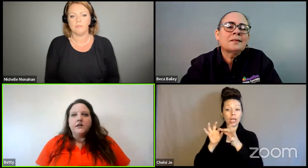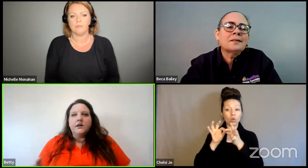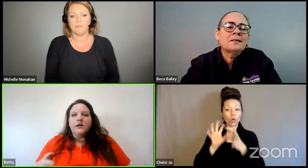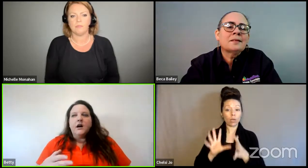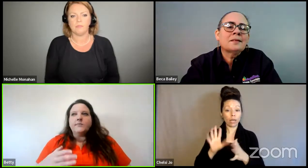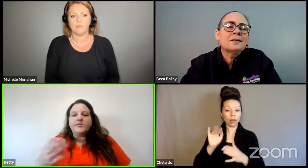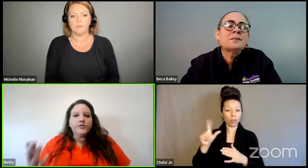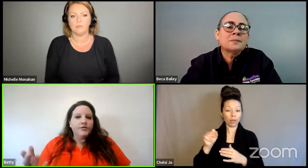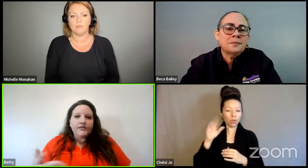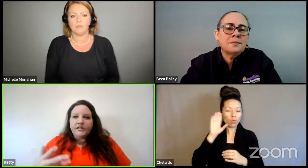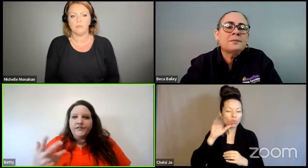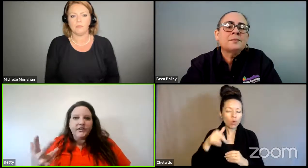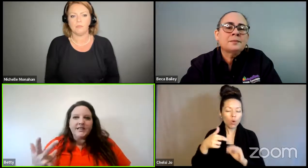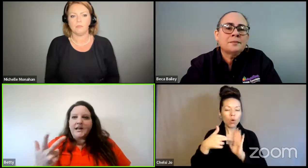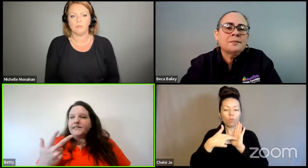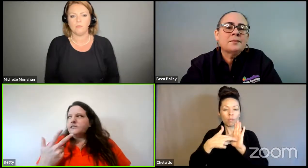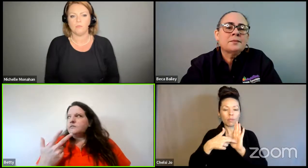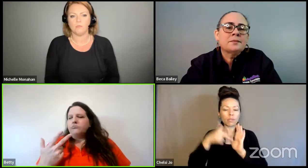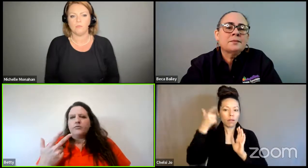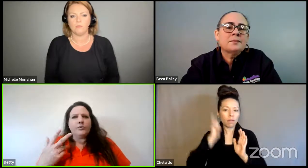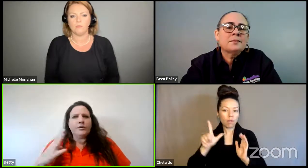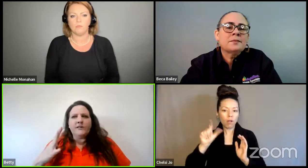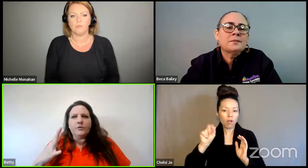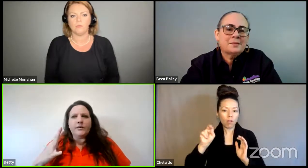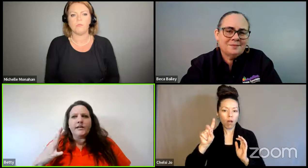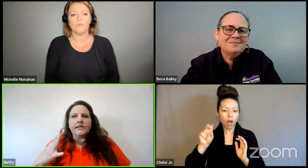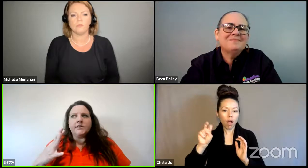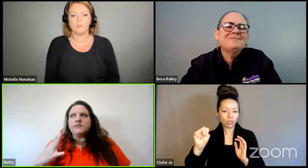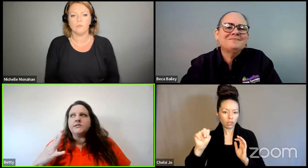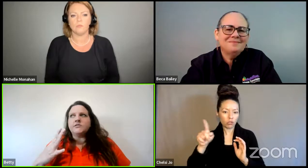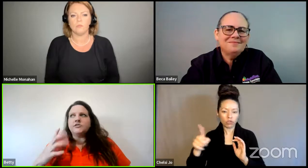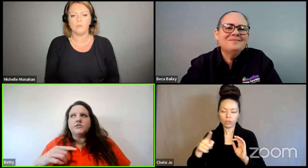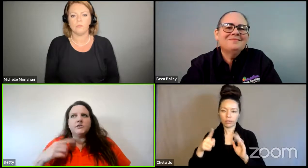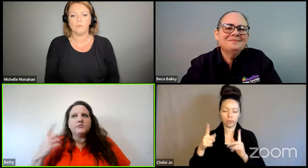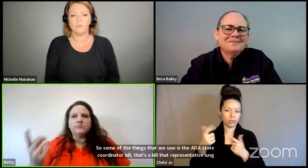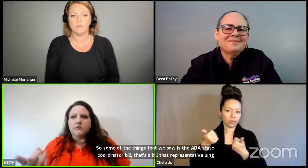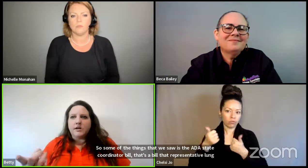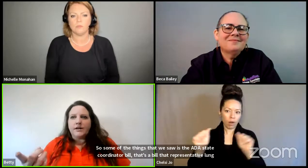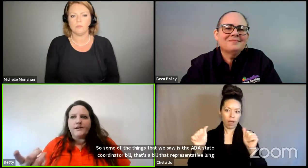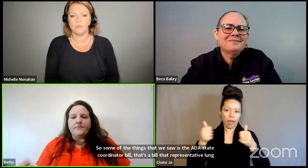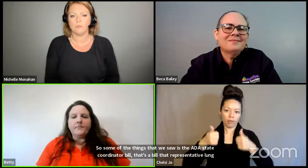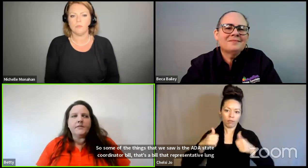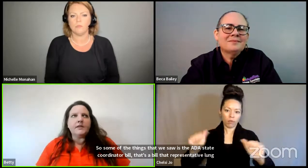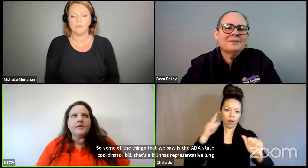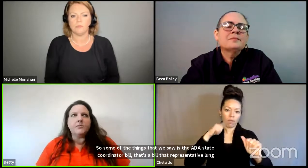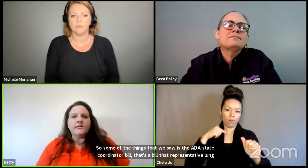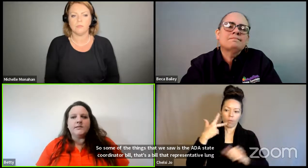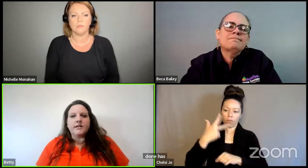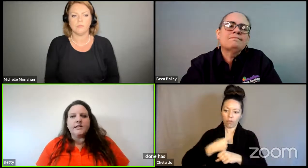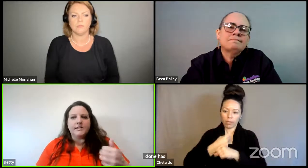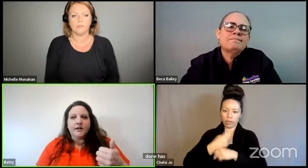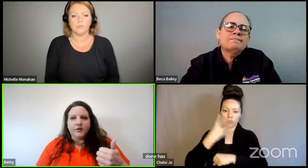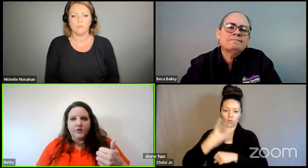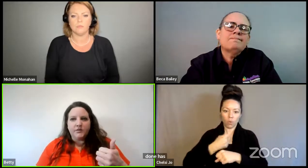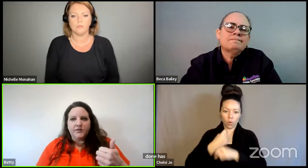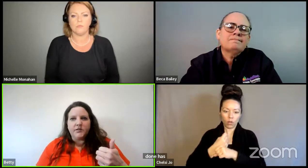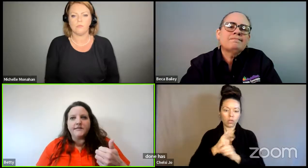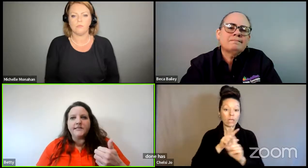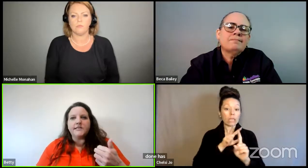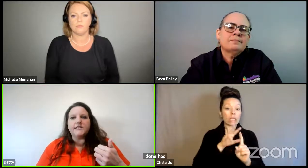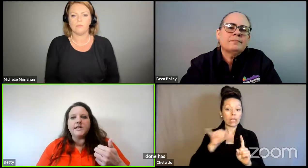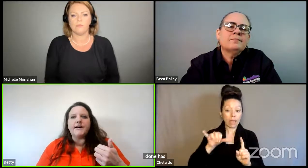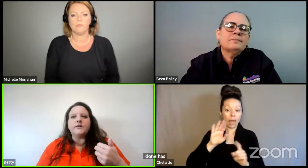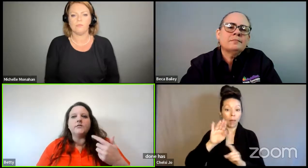been introducing for the last 3-4 years. It was assigned to Health and